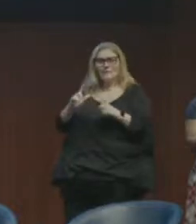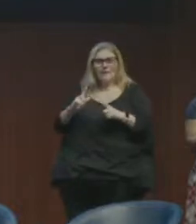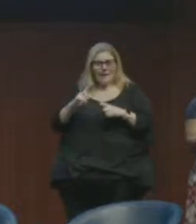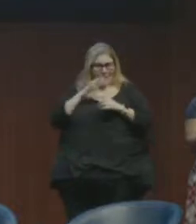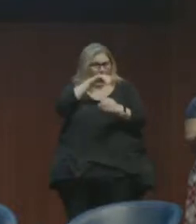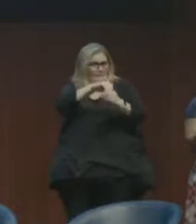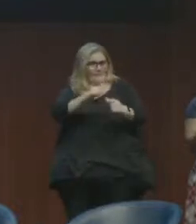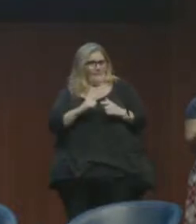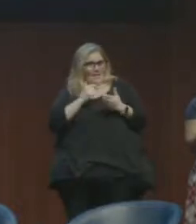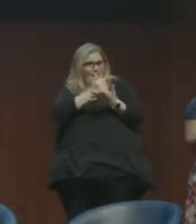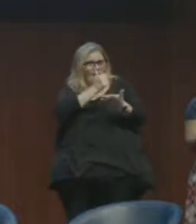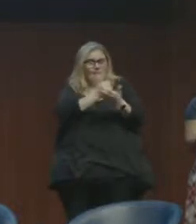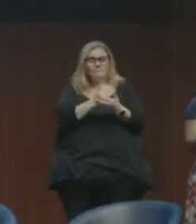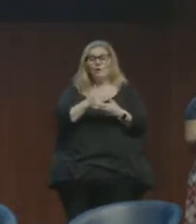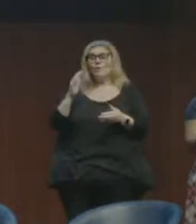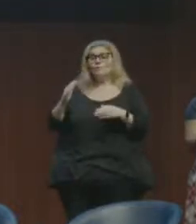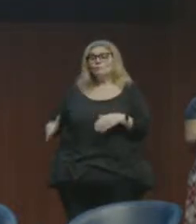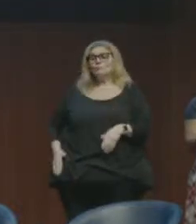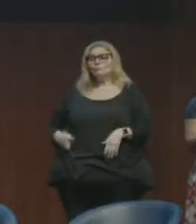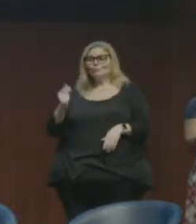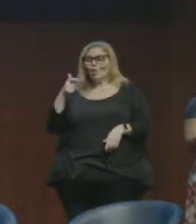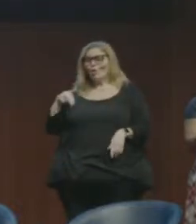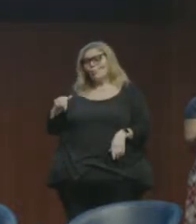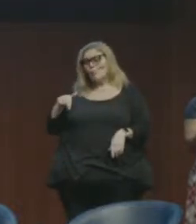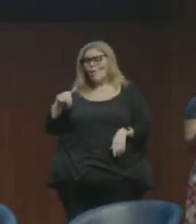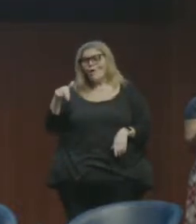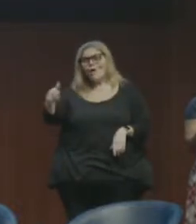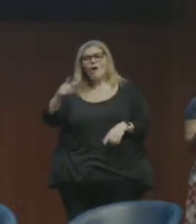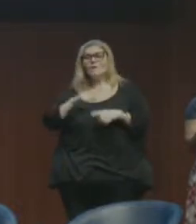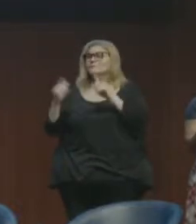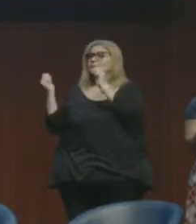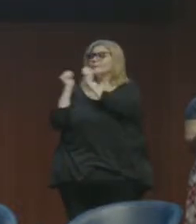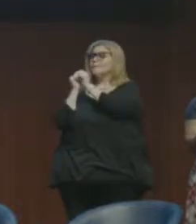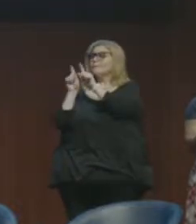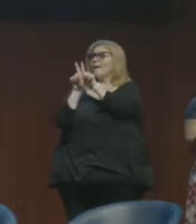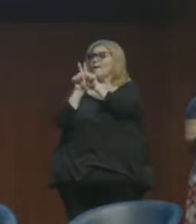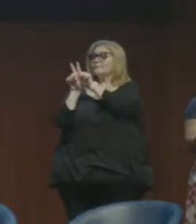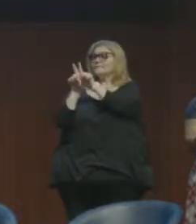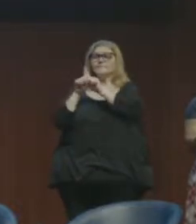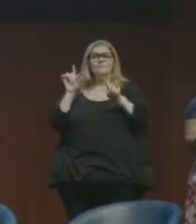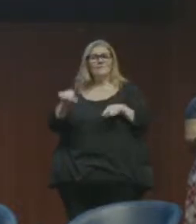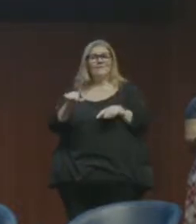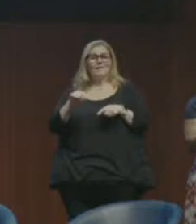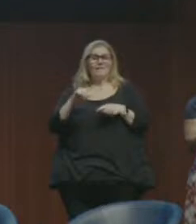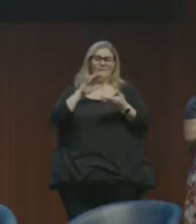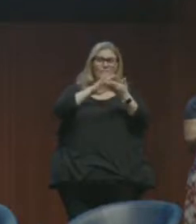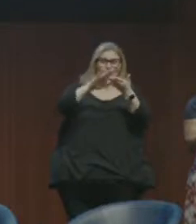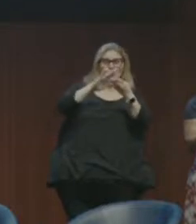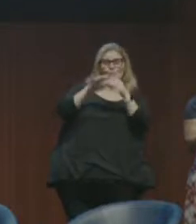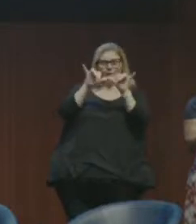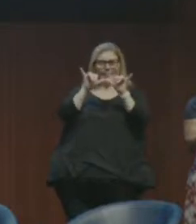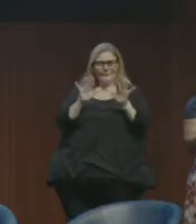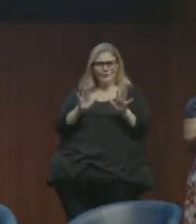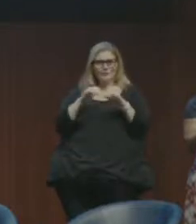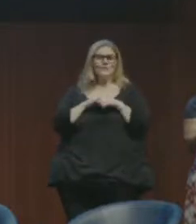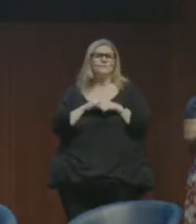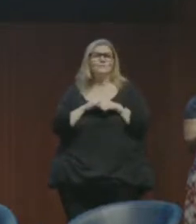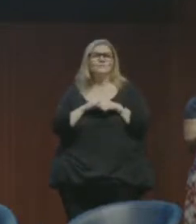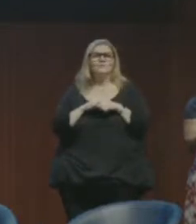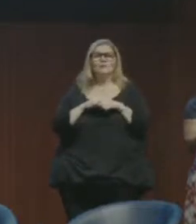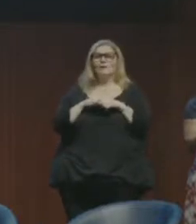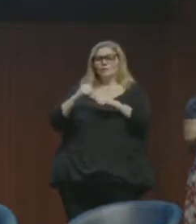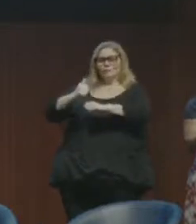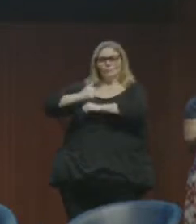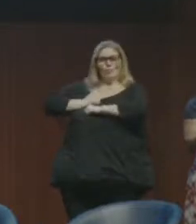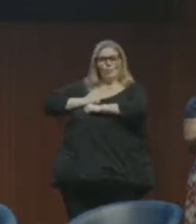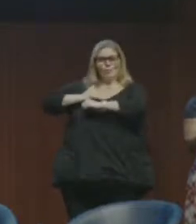helper, dog walker, companion, custodial engineer,